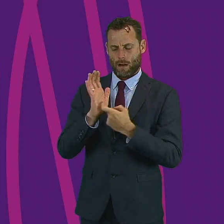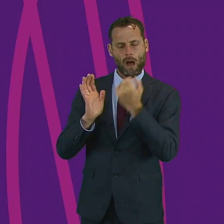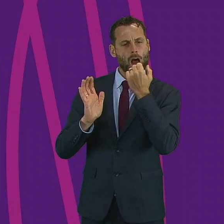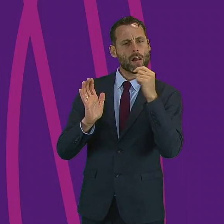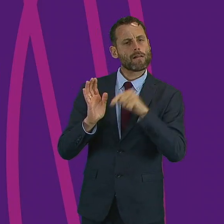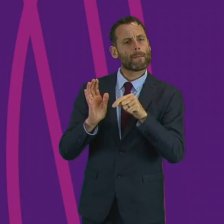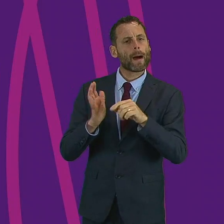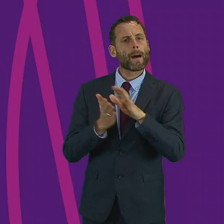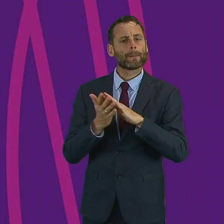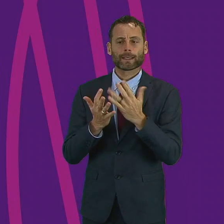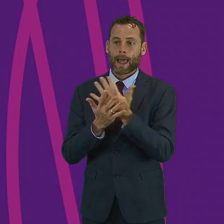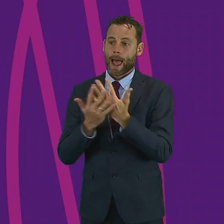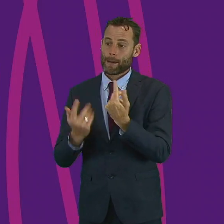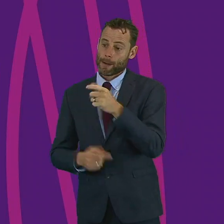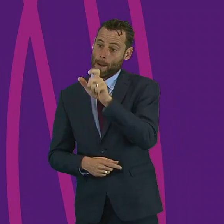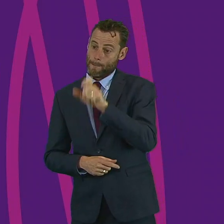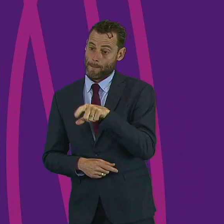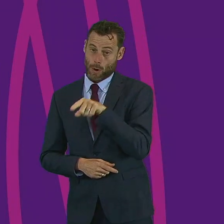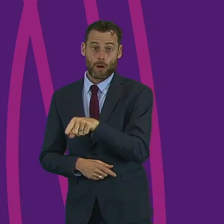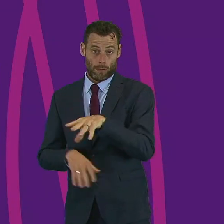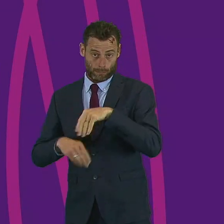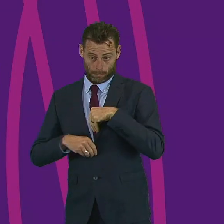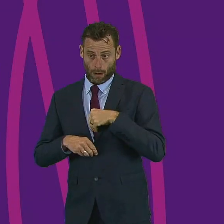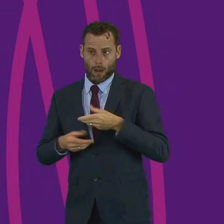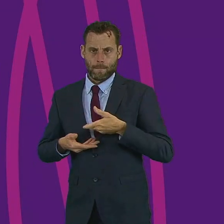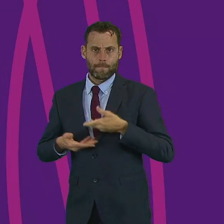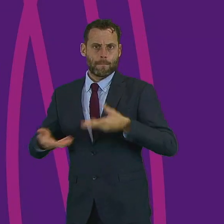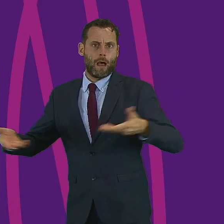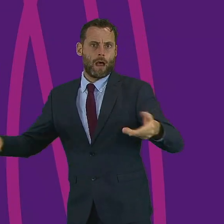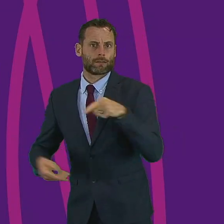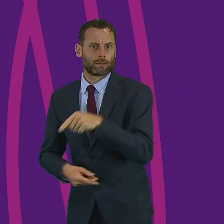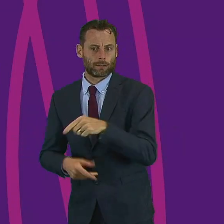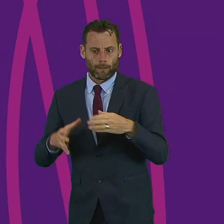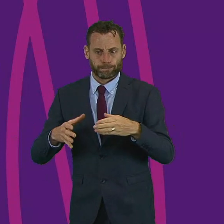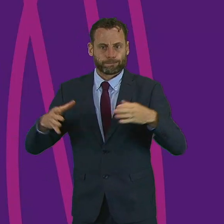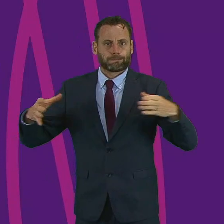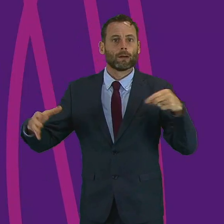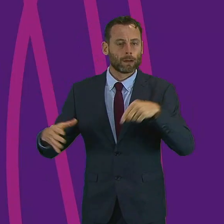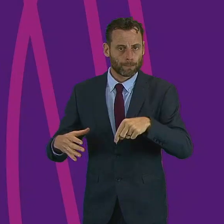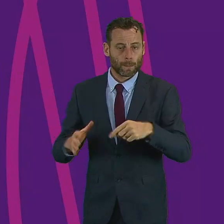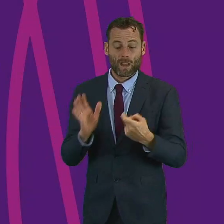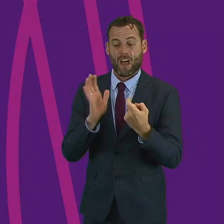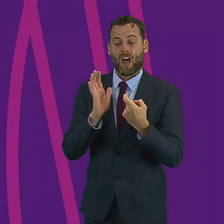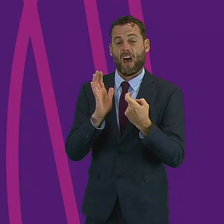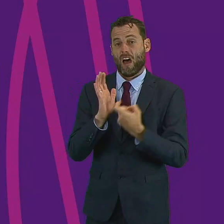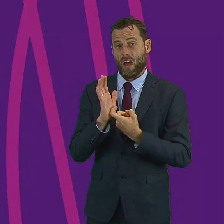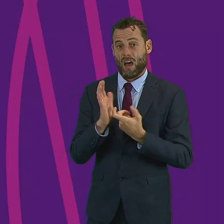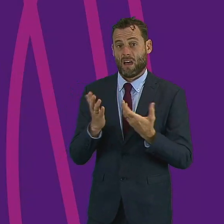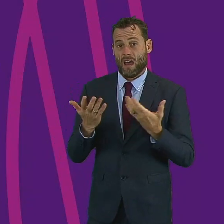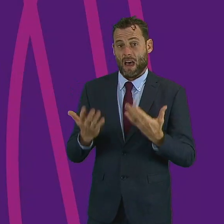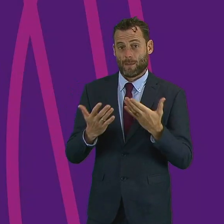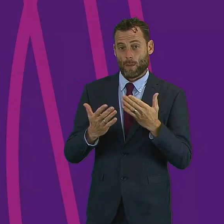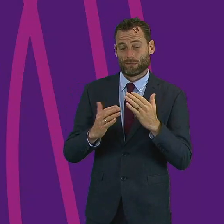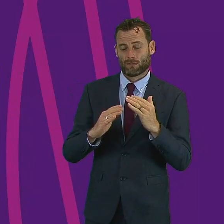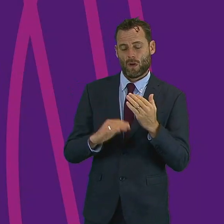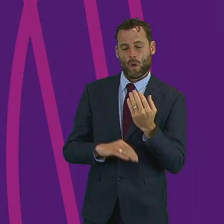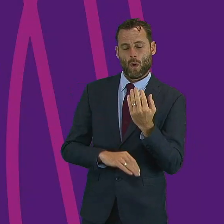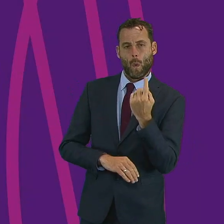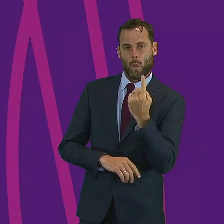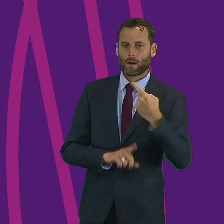on average, be infected by 1 infectious person. This confirms our view that the R number is currently above 1 in